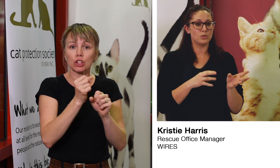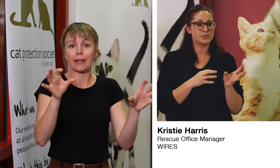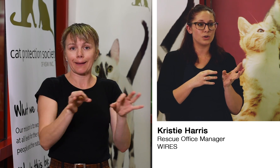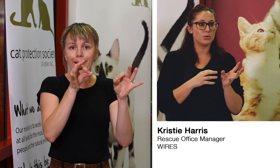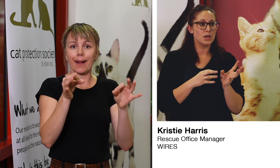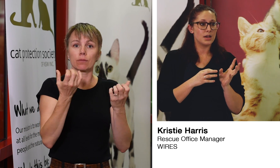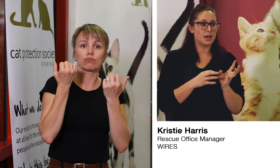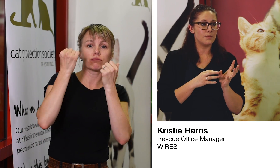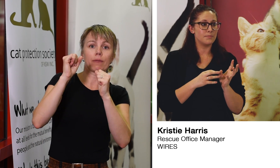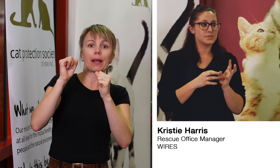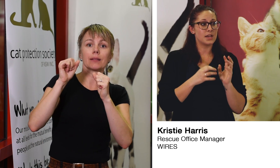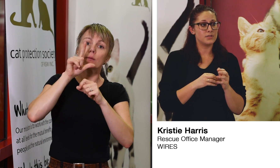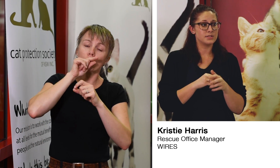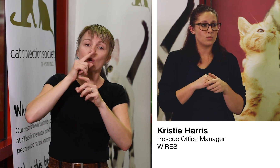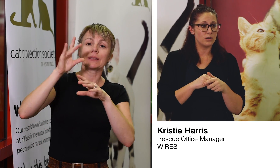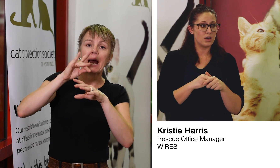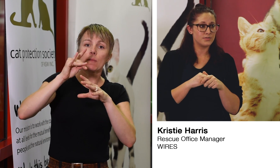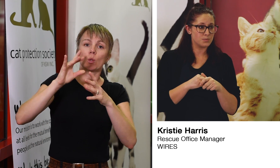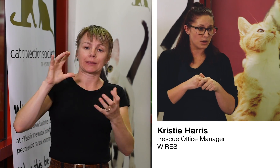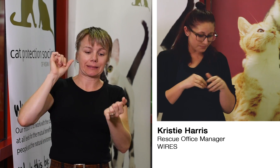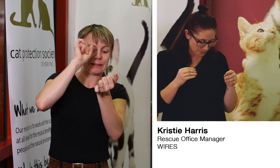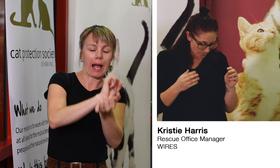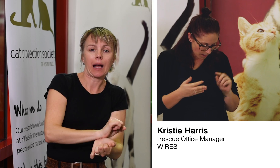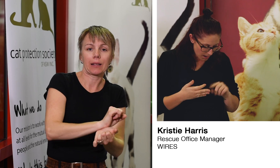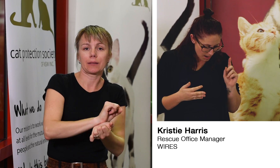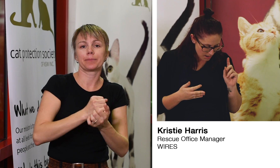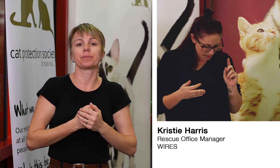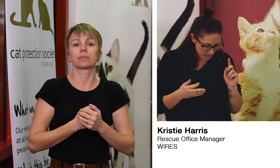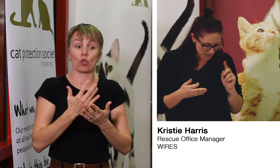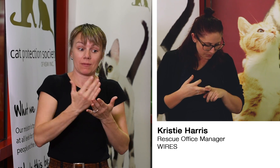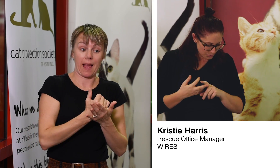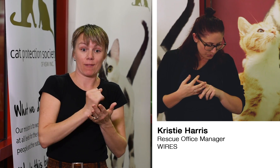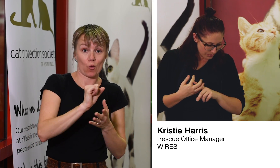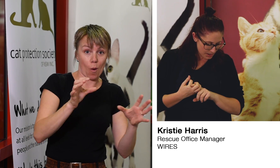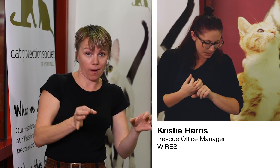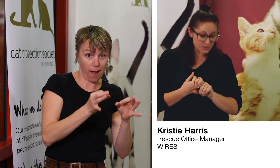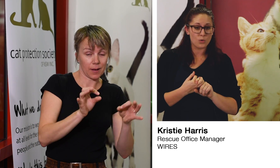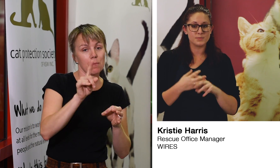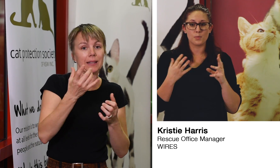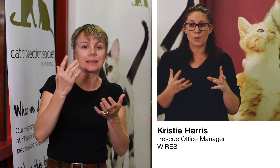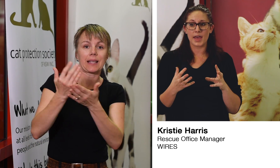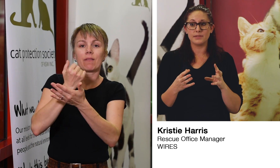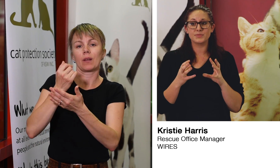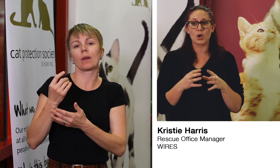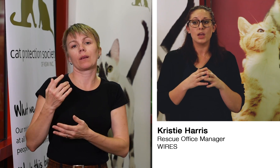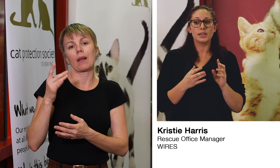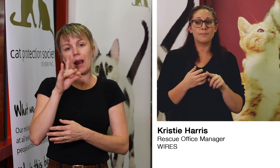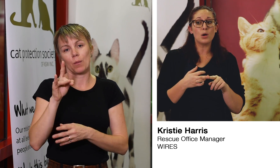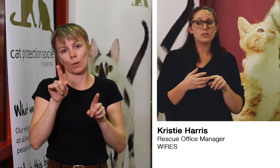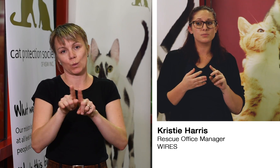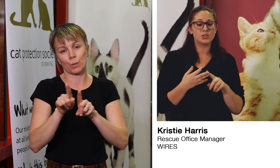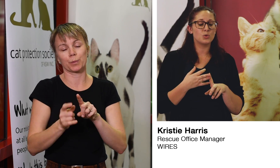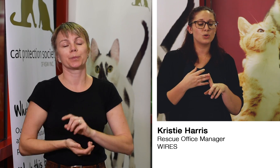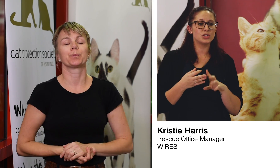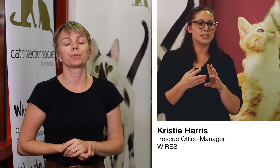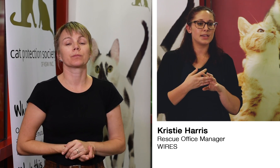but you're also saving some wildlife as well. Another good thing is always be prepared. So get a